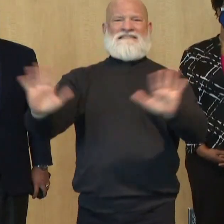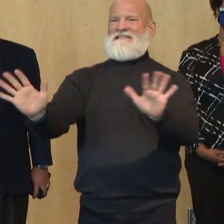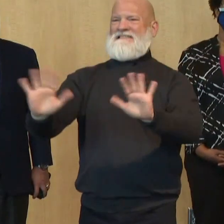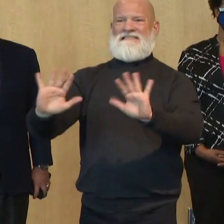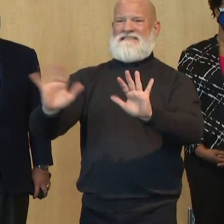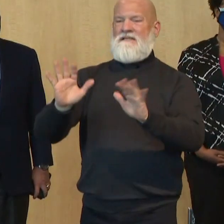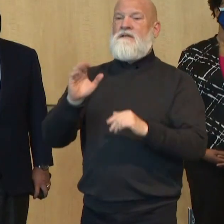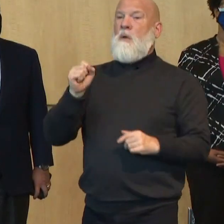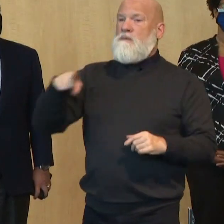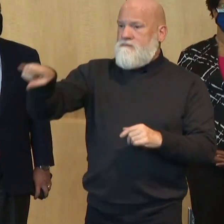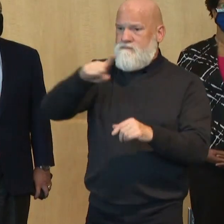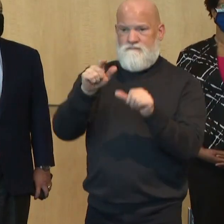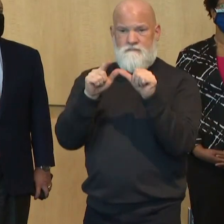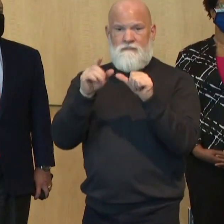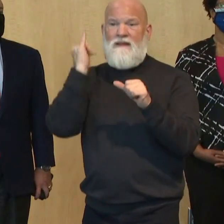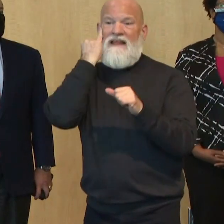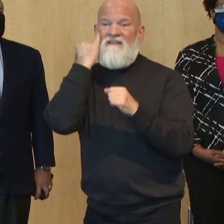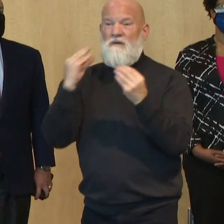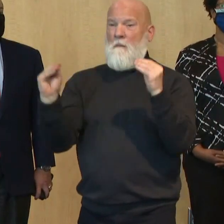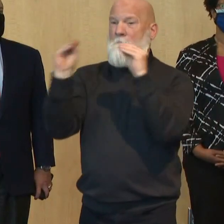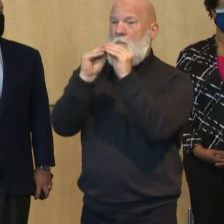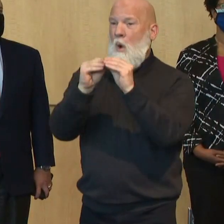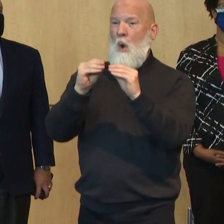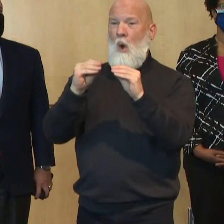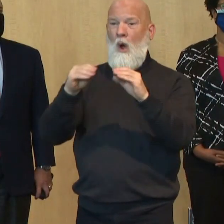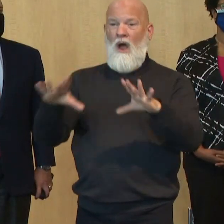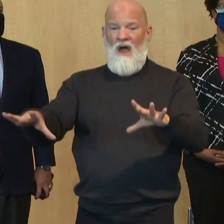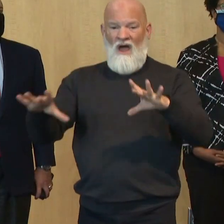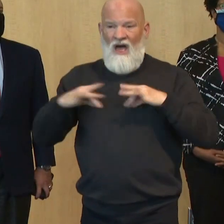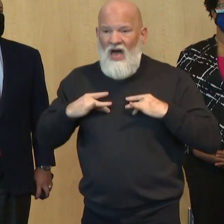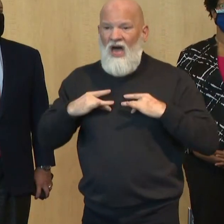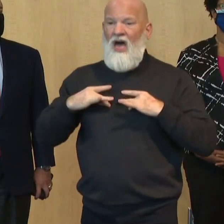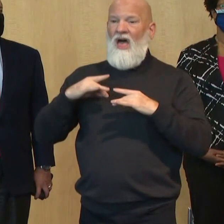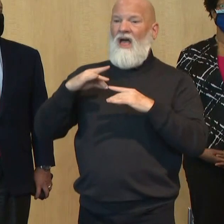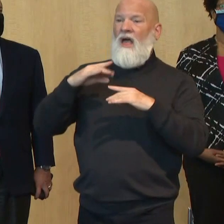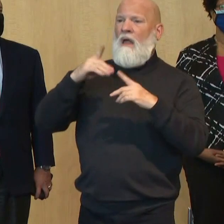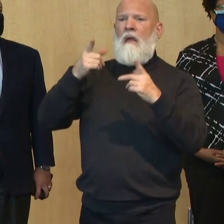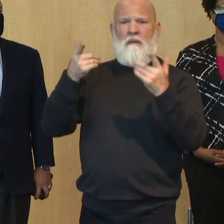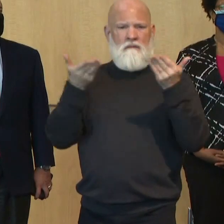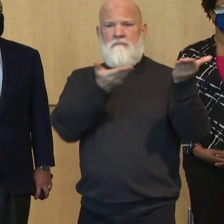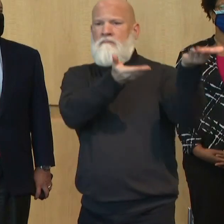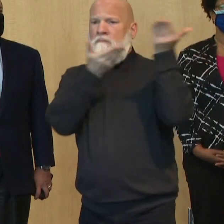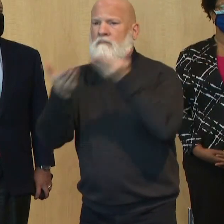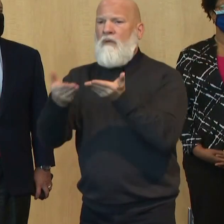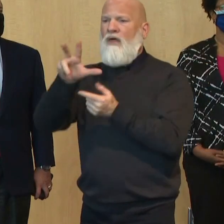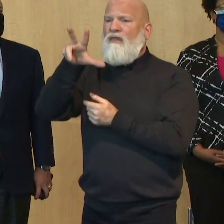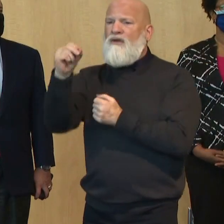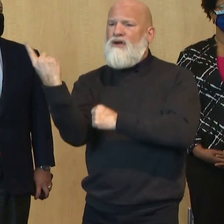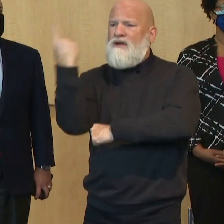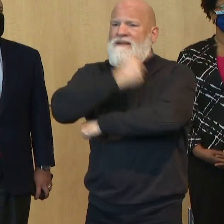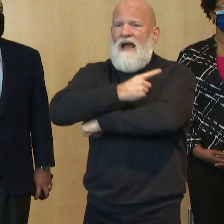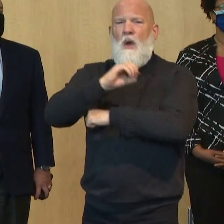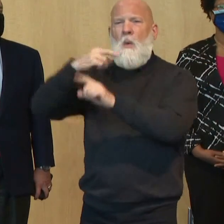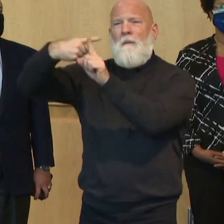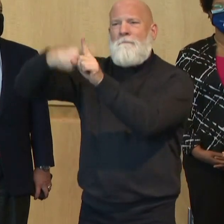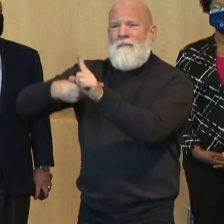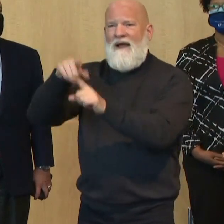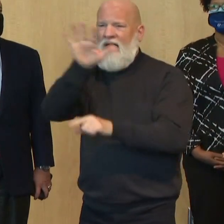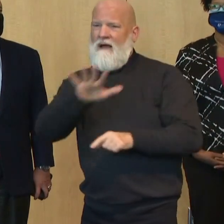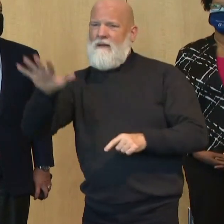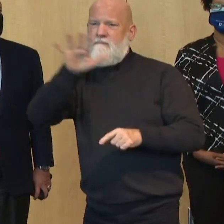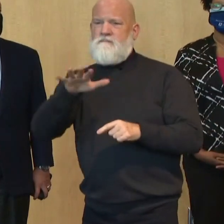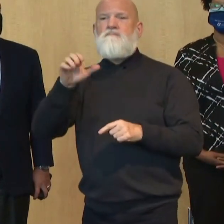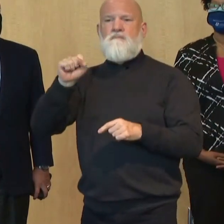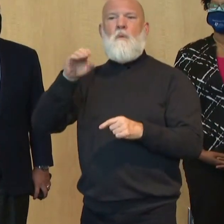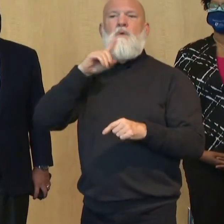vaccine supply here in the next 30 days or 6 weeks or so. So with that, we'll open it up, and the whole team here can answer any questions